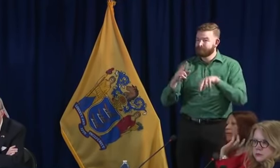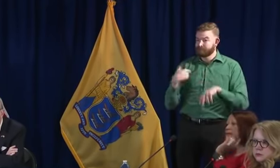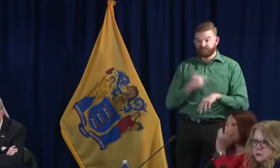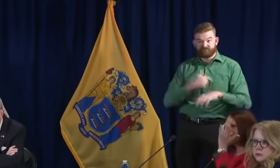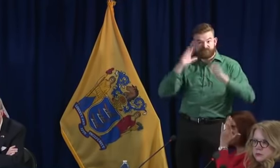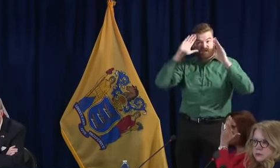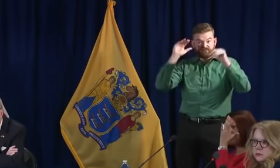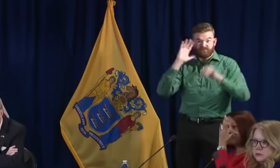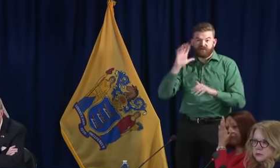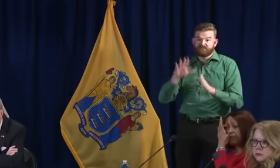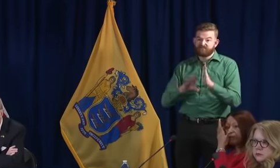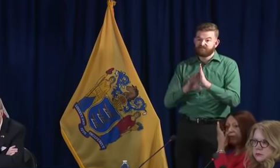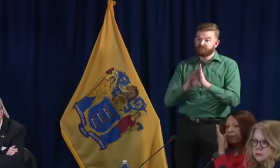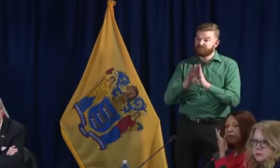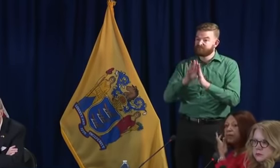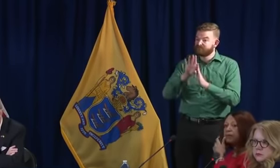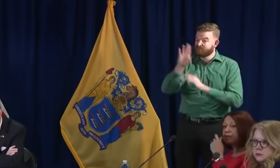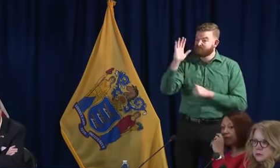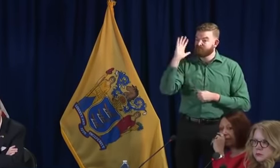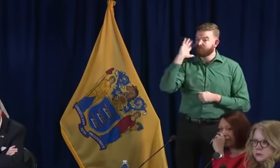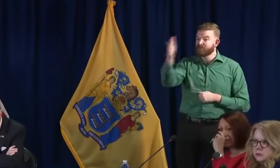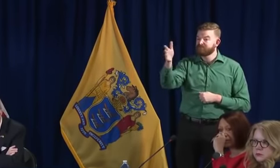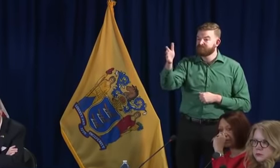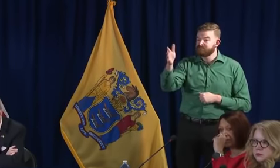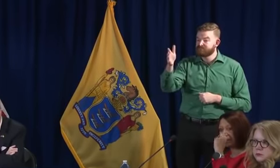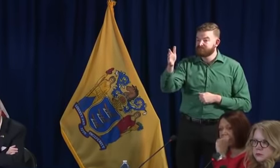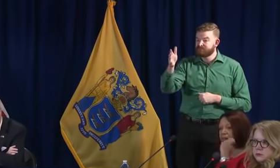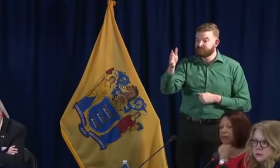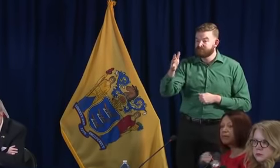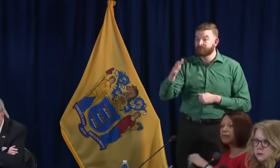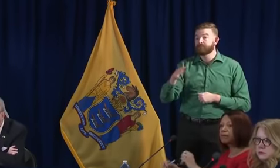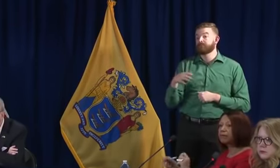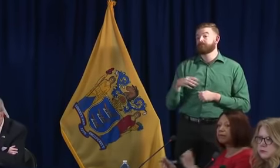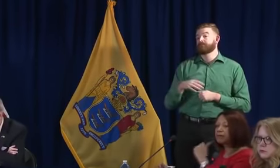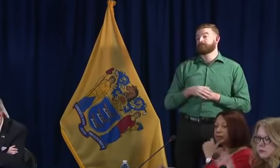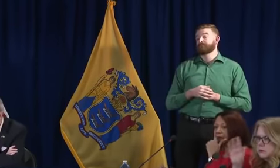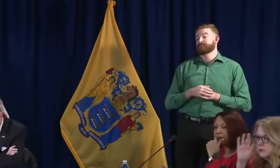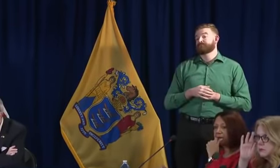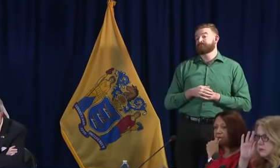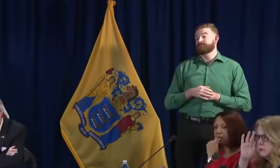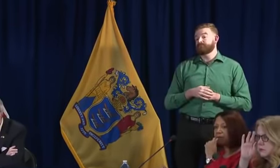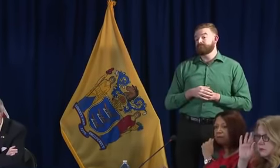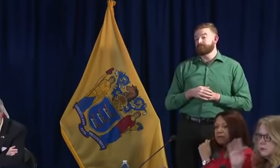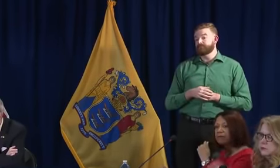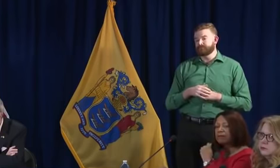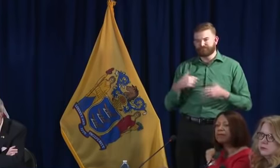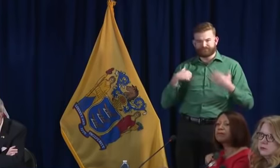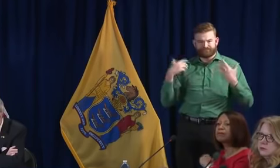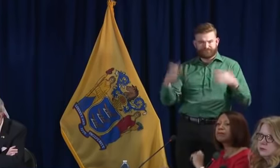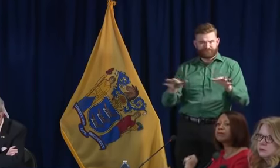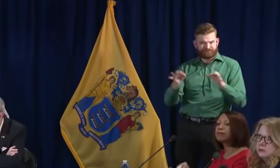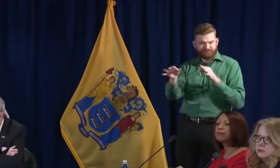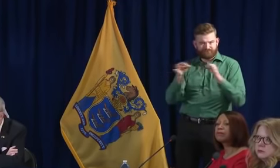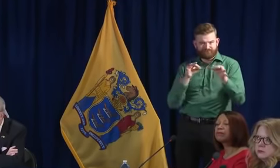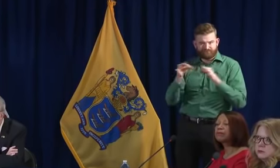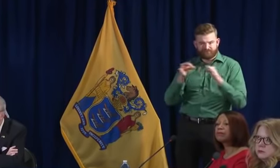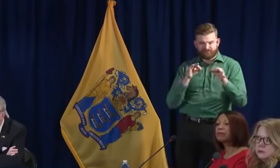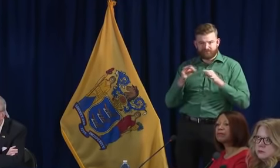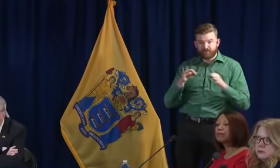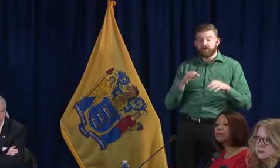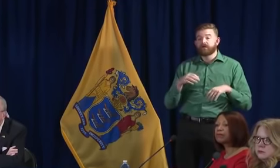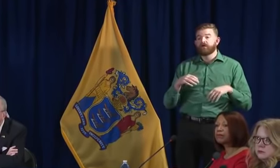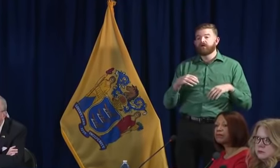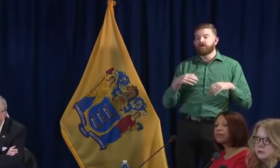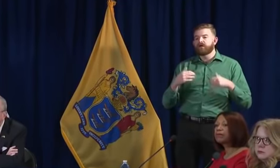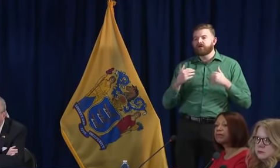combination of a couple of things that we have already previewed. Number one, you've got some amount of community interaction and spread as part of